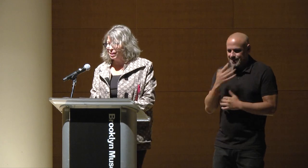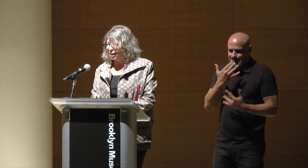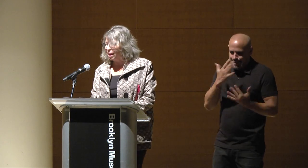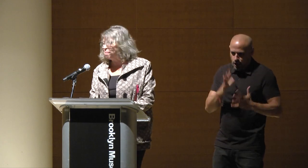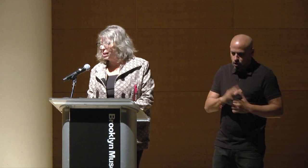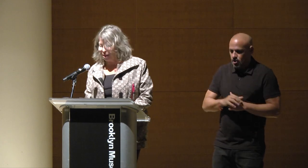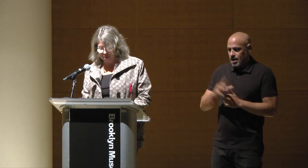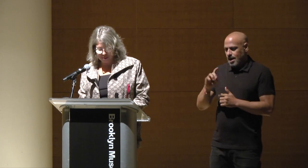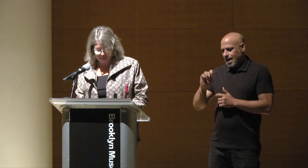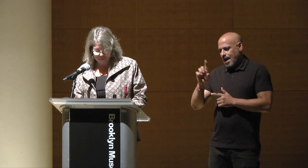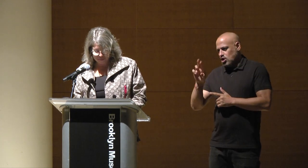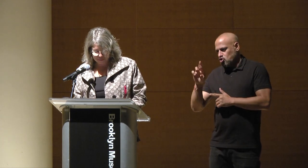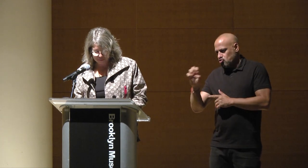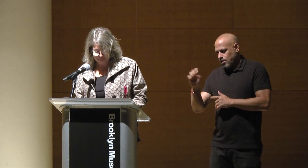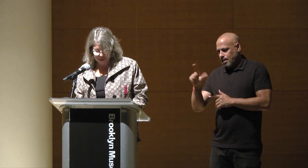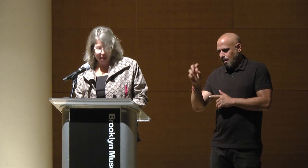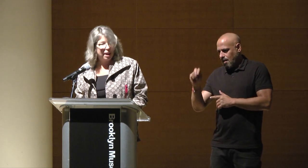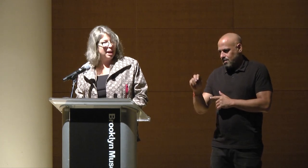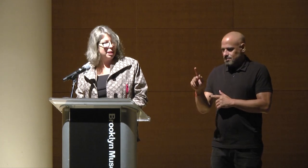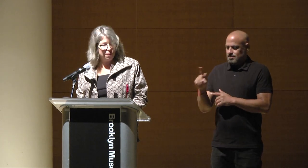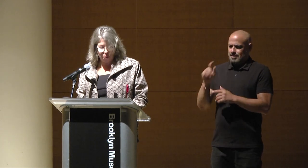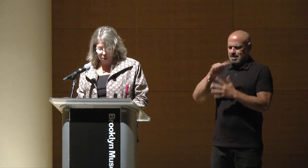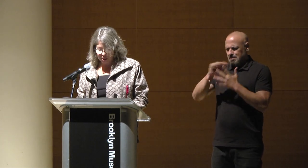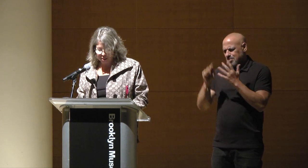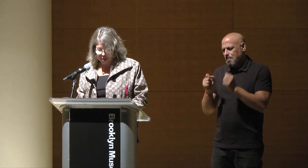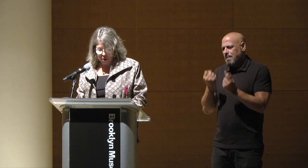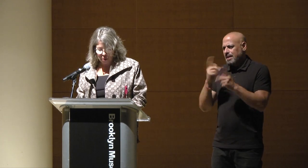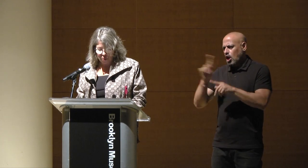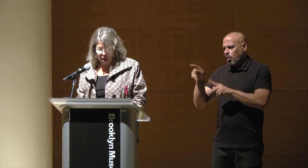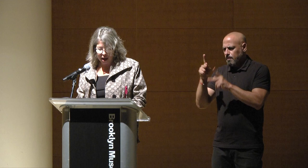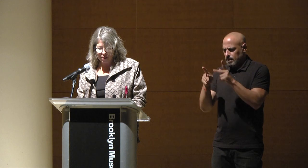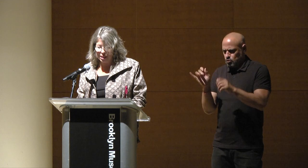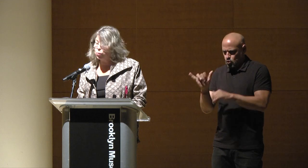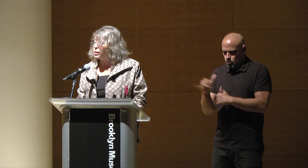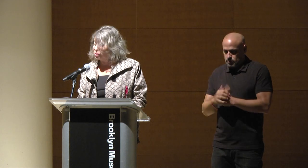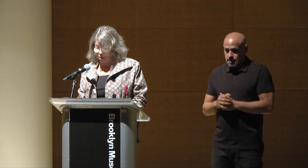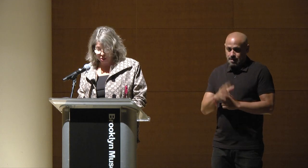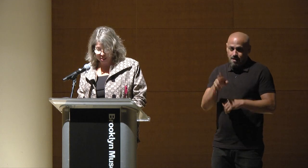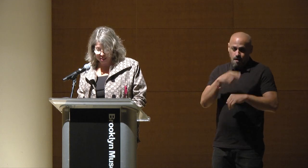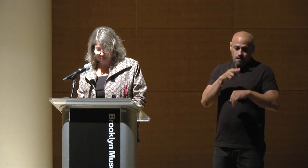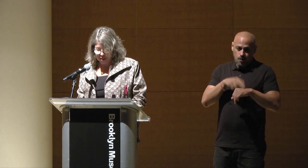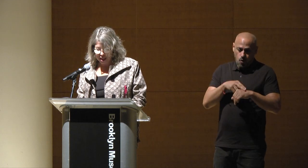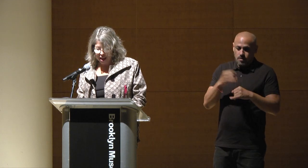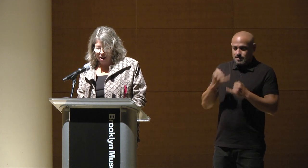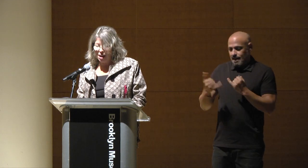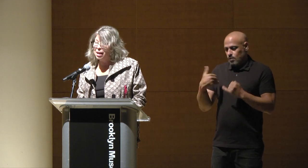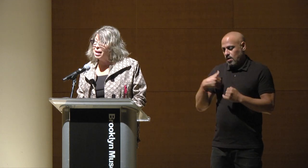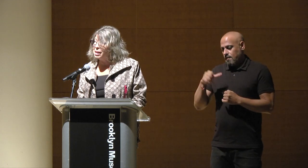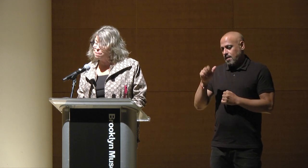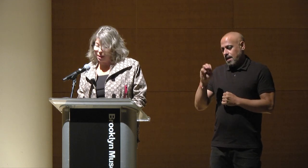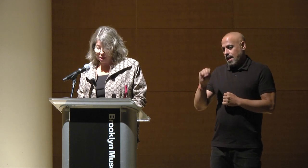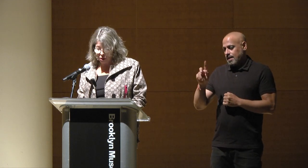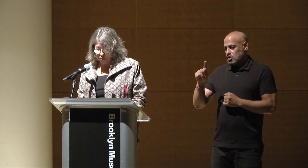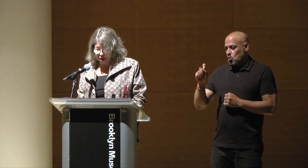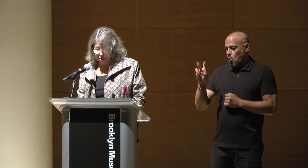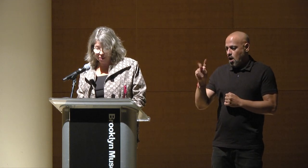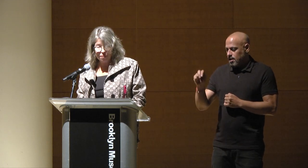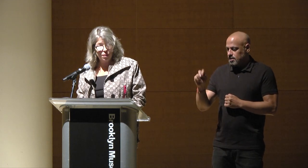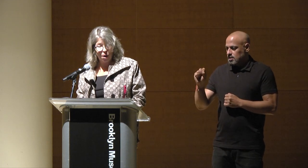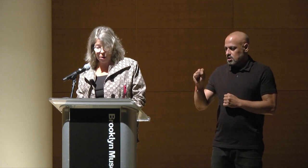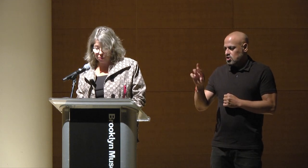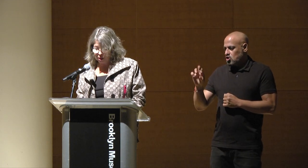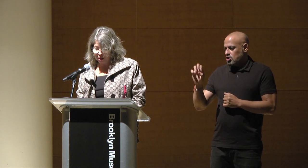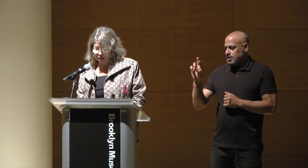3000, and many others. And then, of course, we have Antwaun Sargent, independent